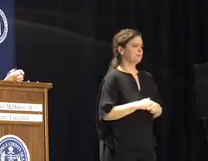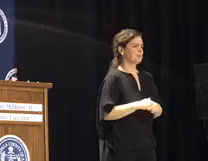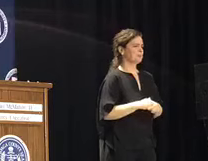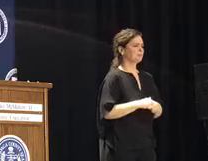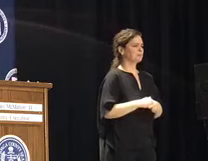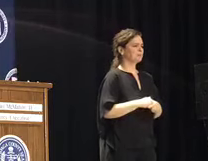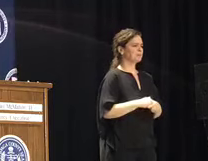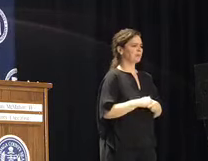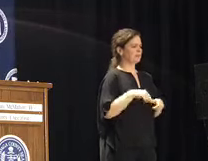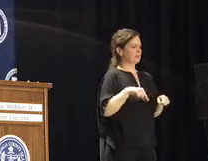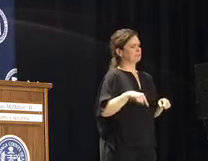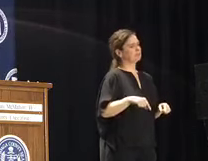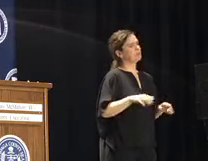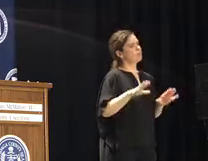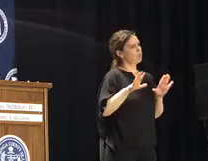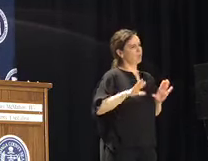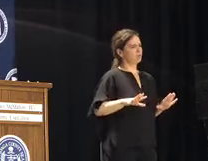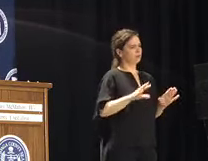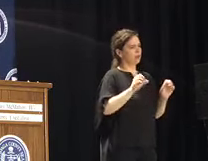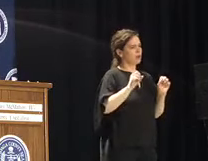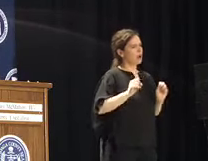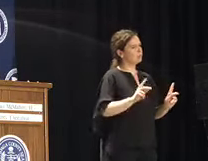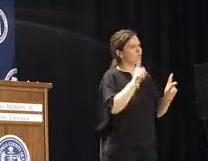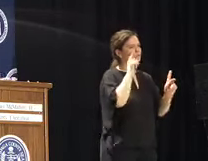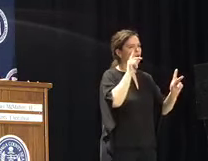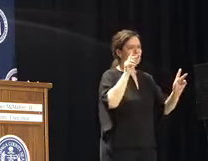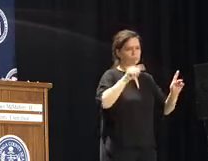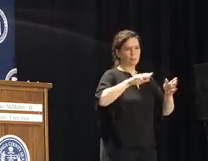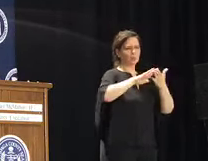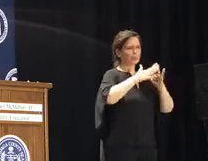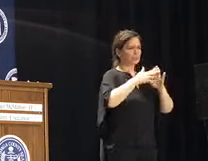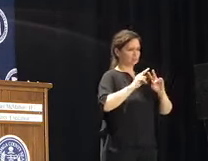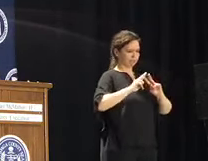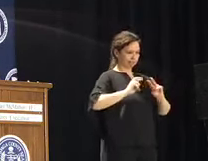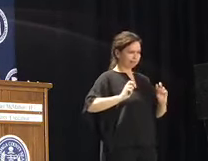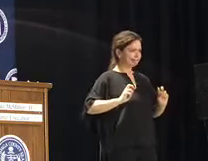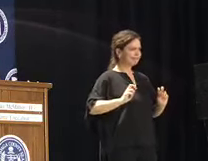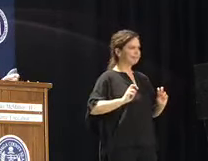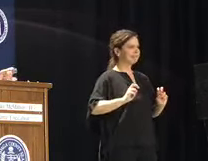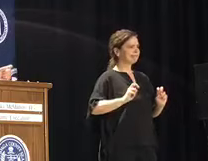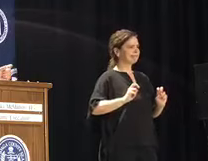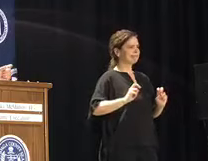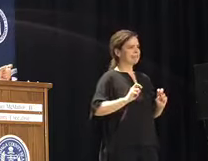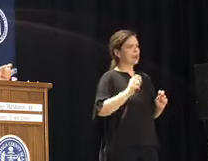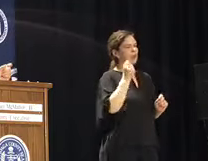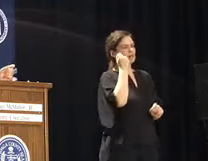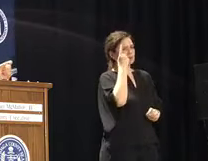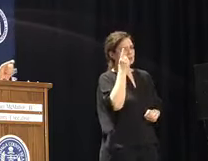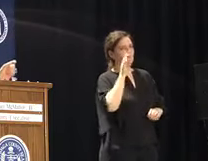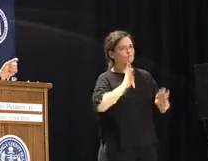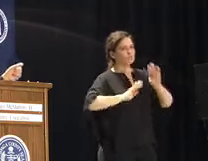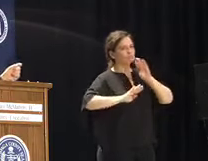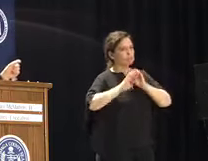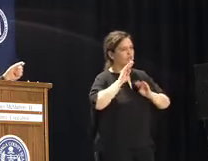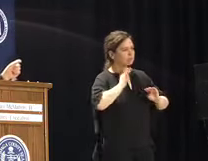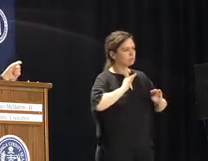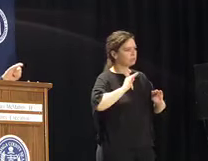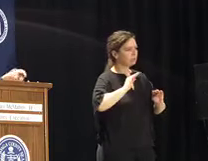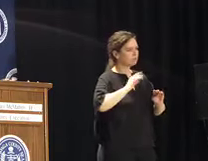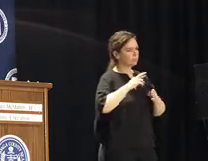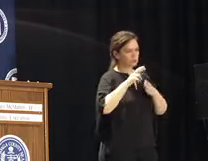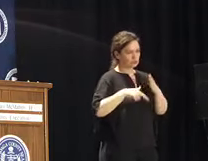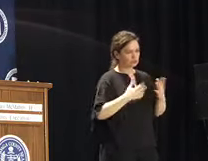for the community, and at times I think you can sense frustration when it seems like our community is not going to take